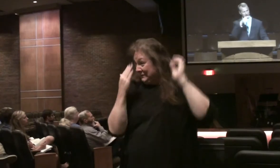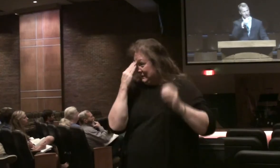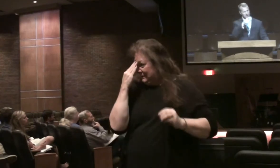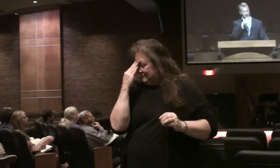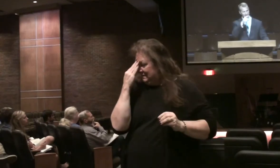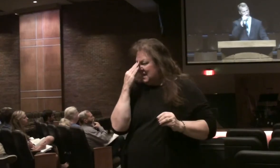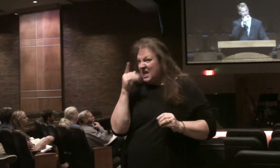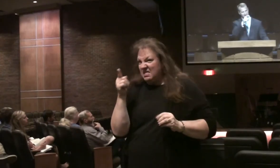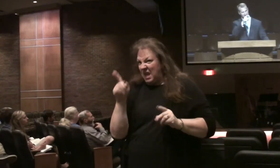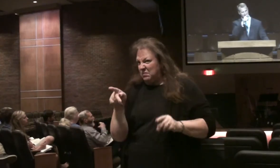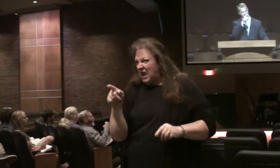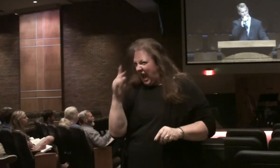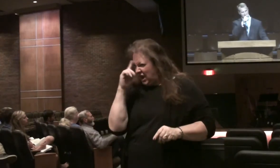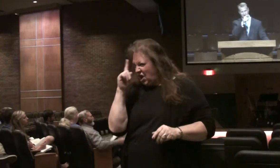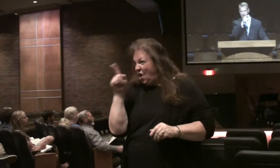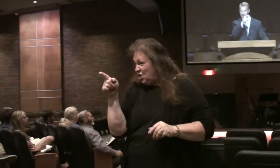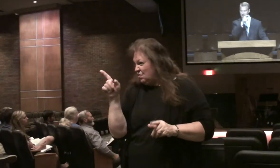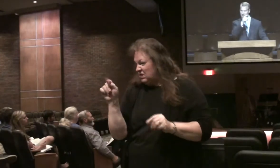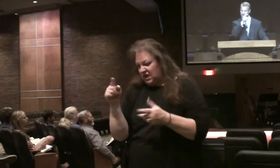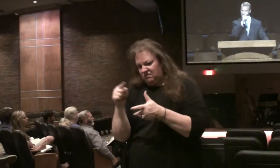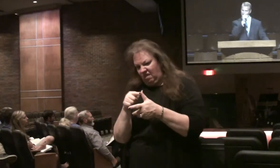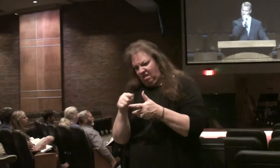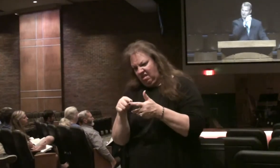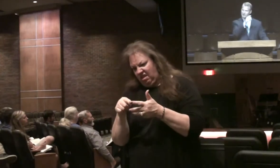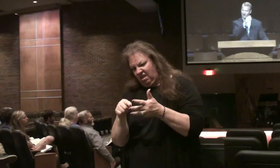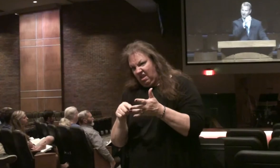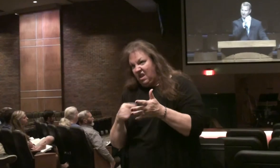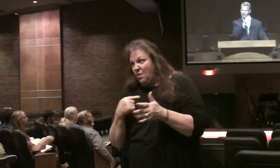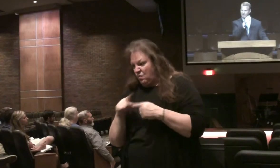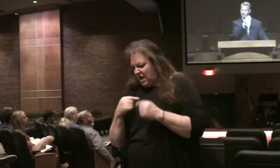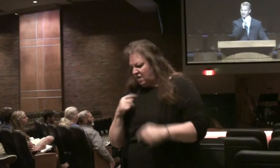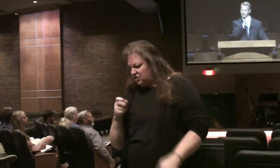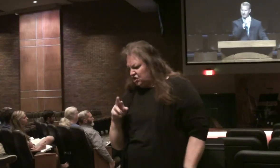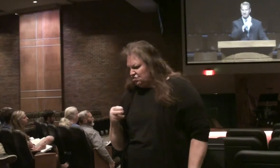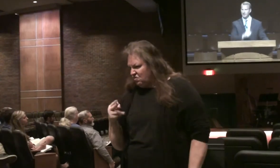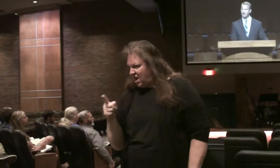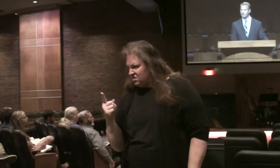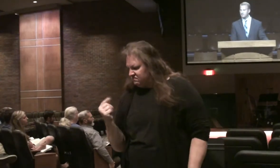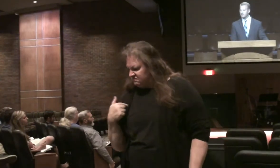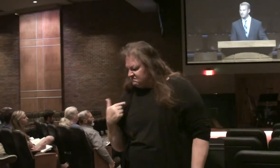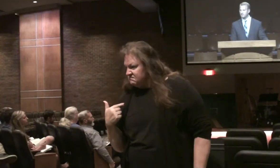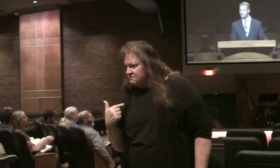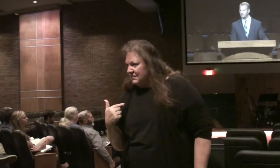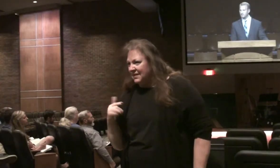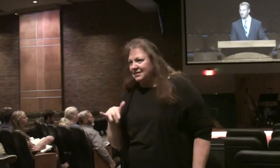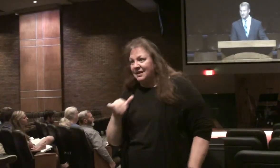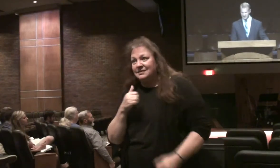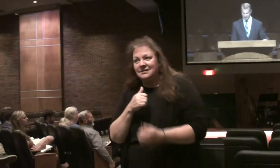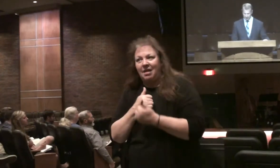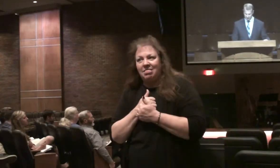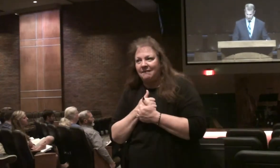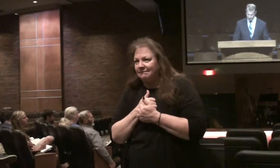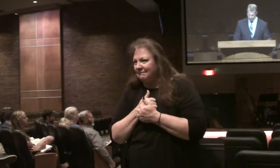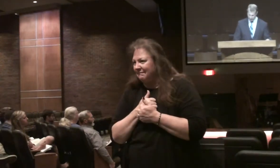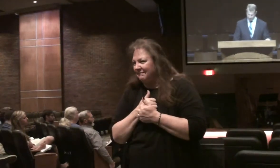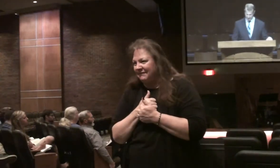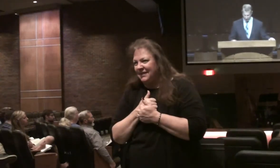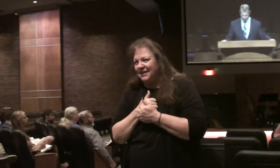You know what they did to me? I know everything that person did to me back in junior high. That's not love. That's